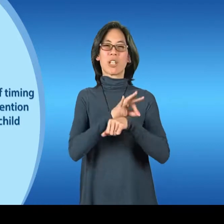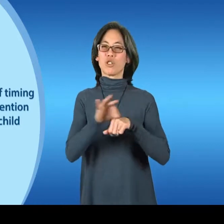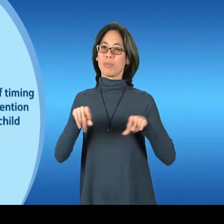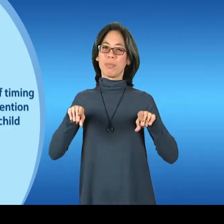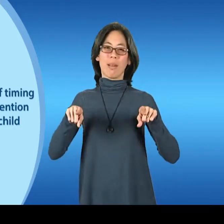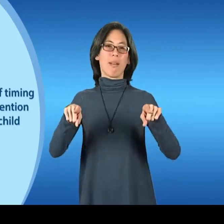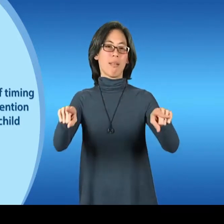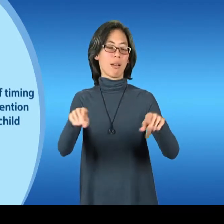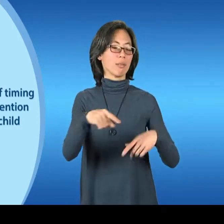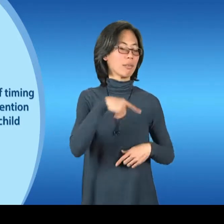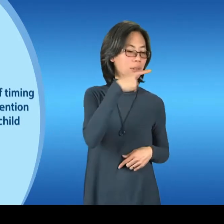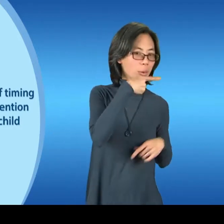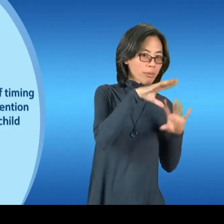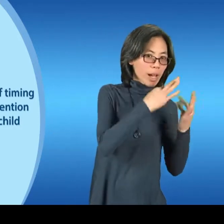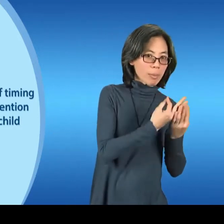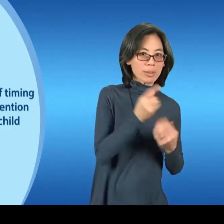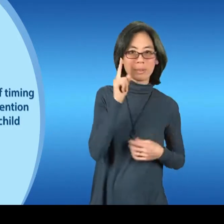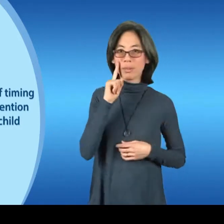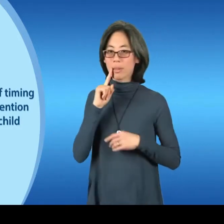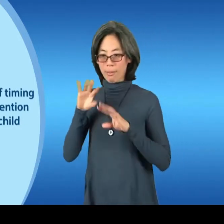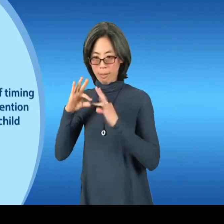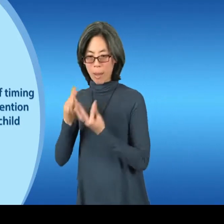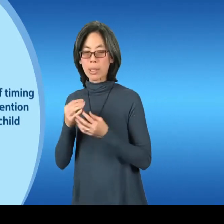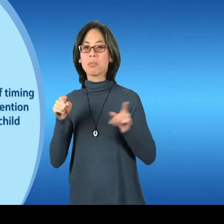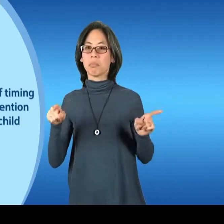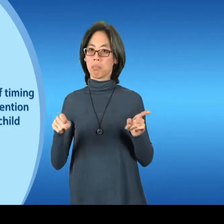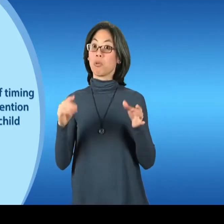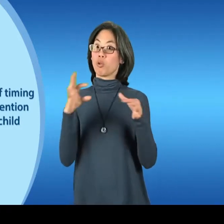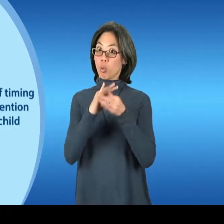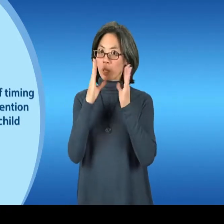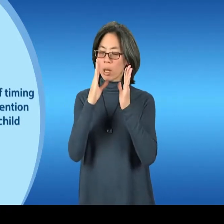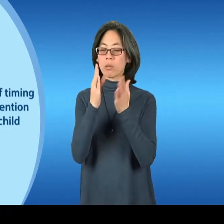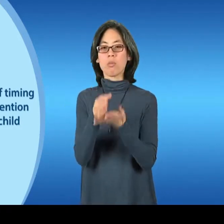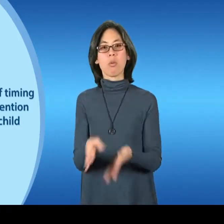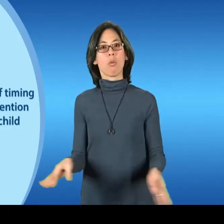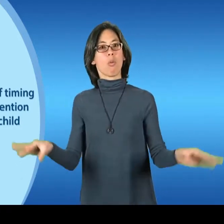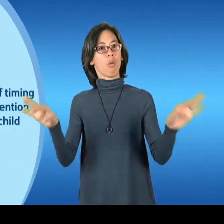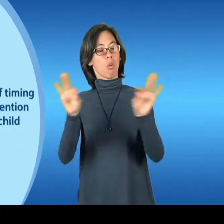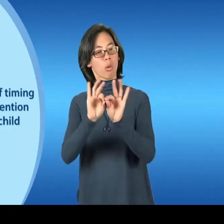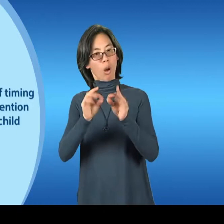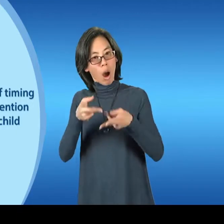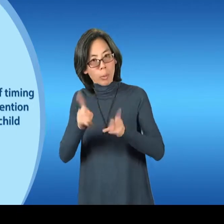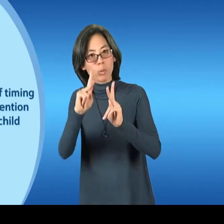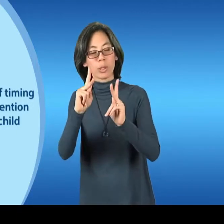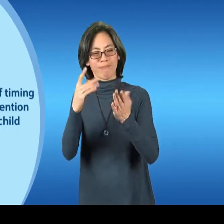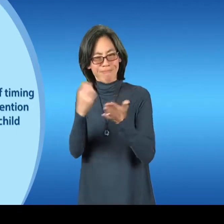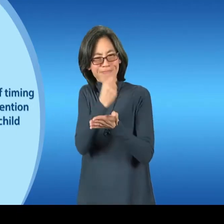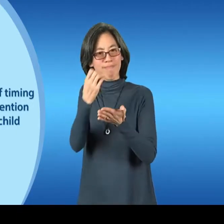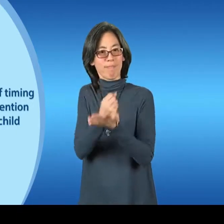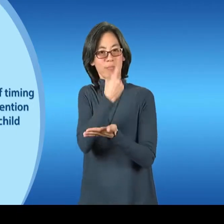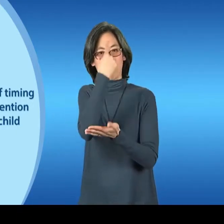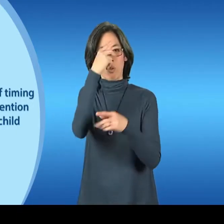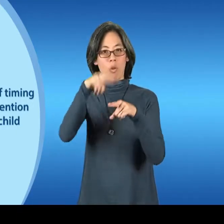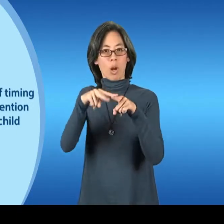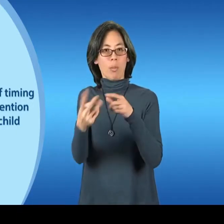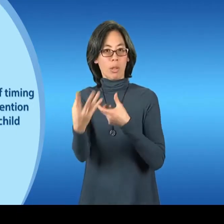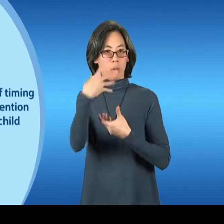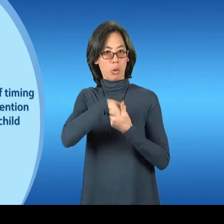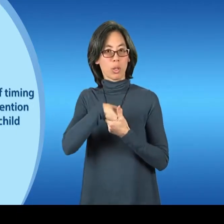between the function of joint attention in deaf families and hearing families. In both cases, it serves as an important point for learning vocabulary.